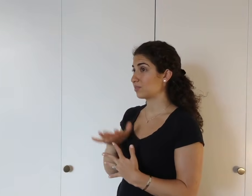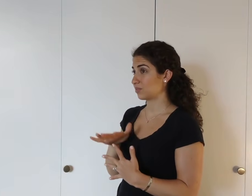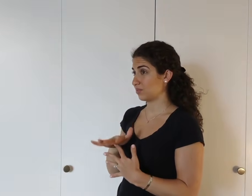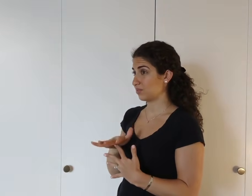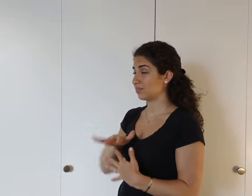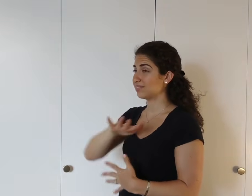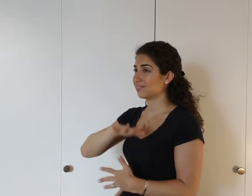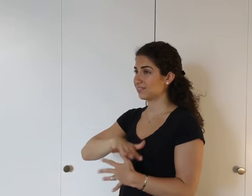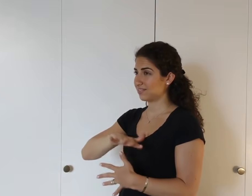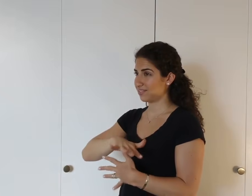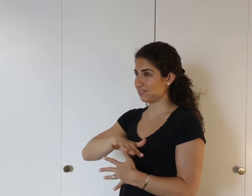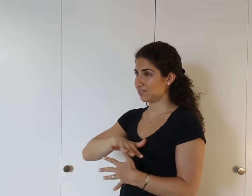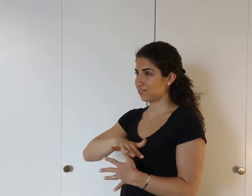junior, senior.